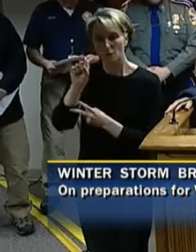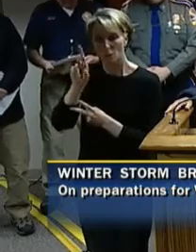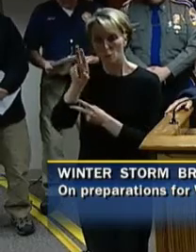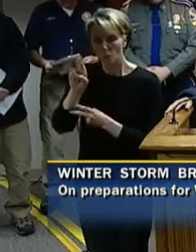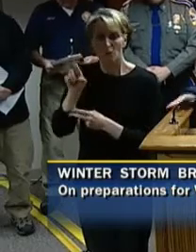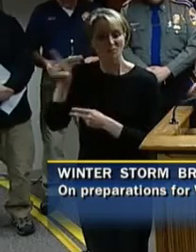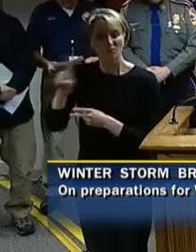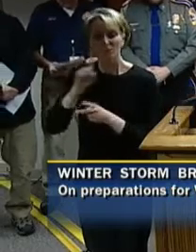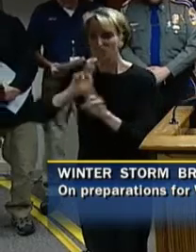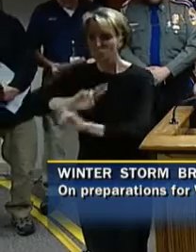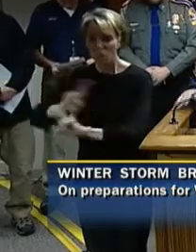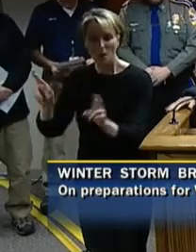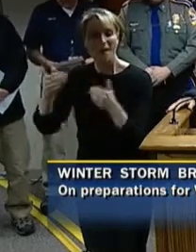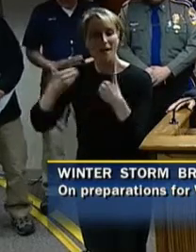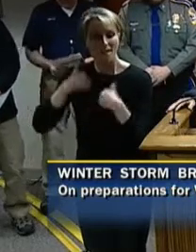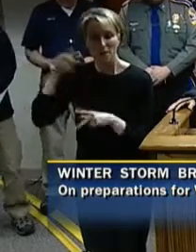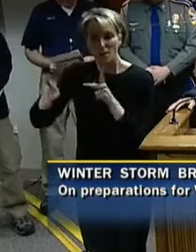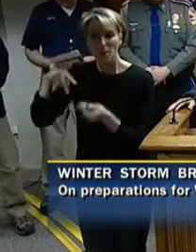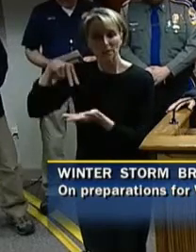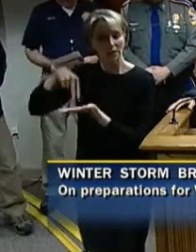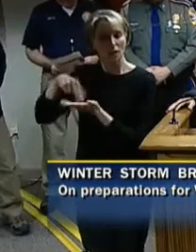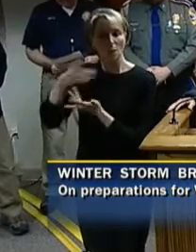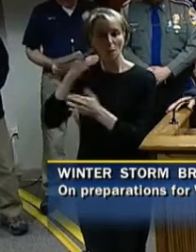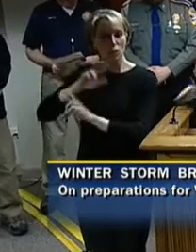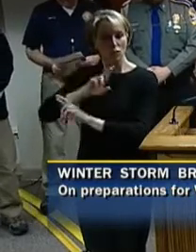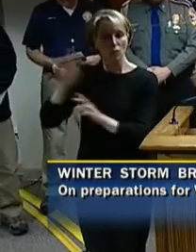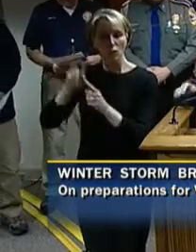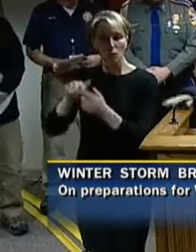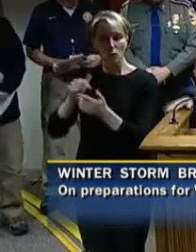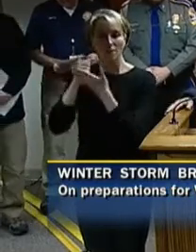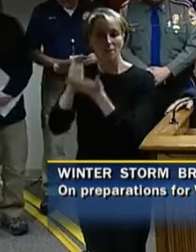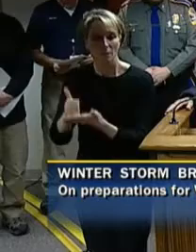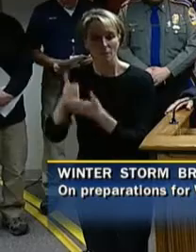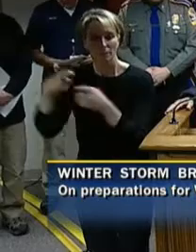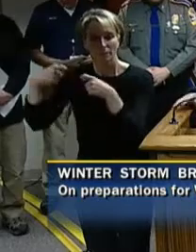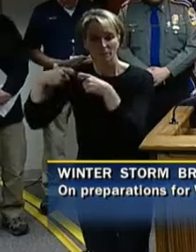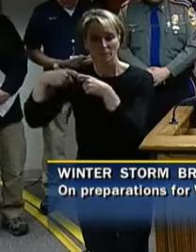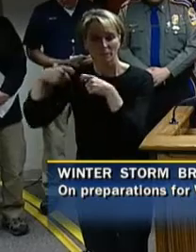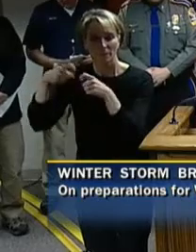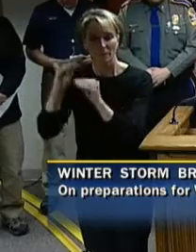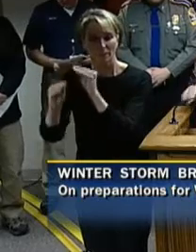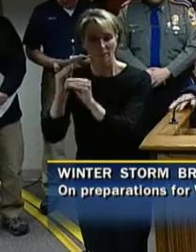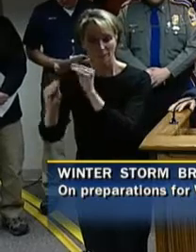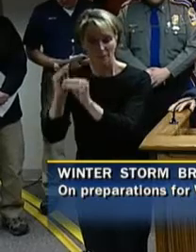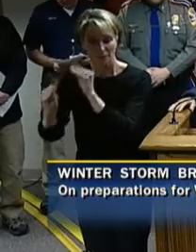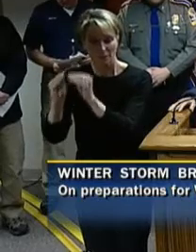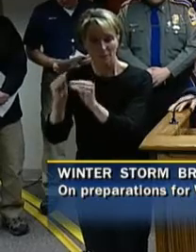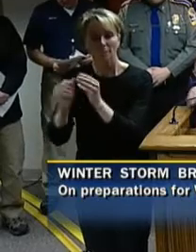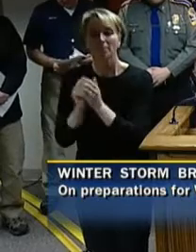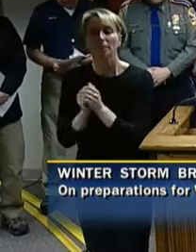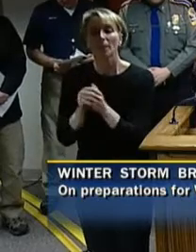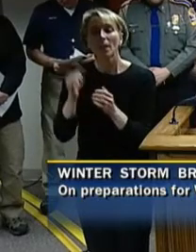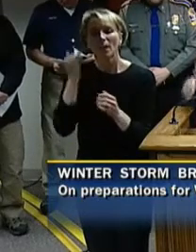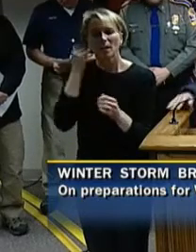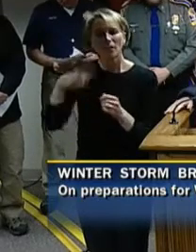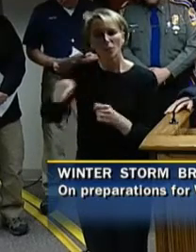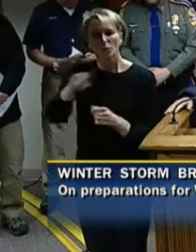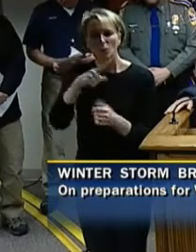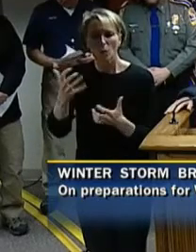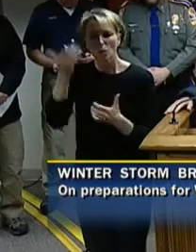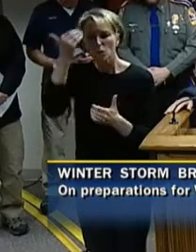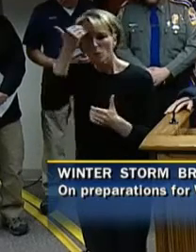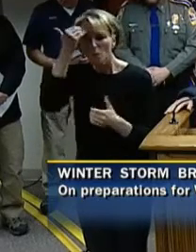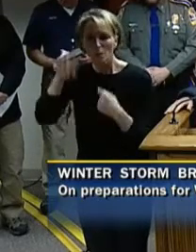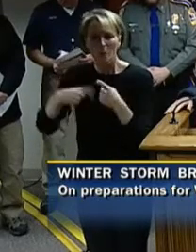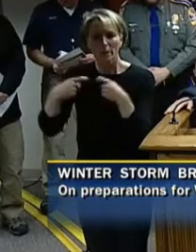to go. And if you need help in terms of outages, I recommend you go to their websites and you'll see an outage map. At least give you